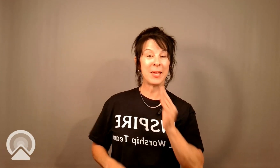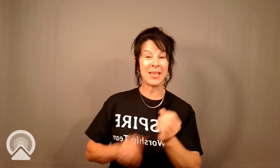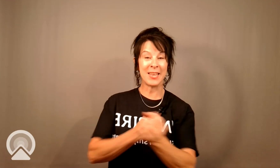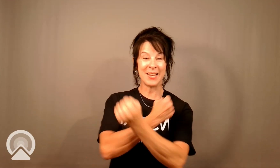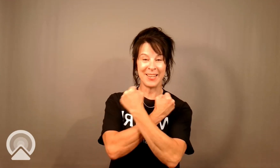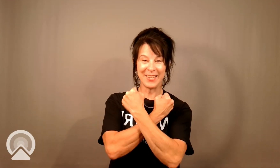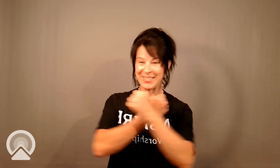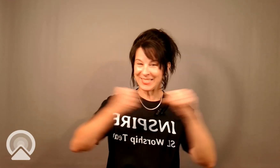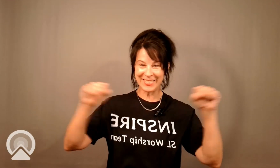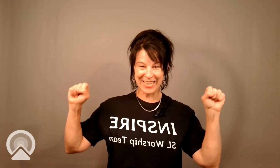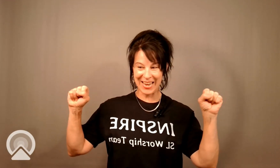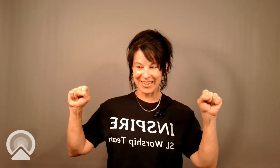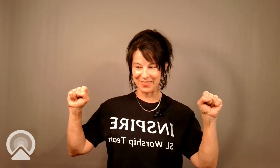been saved.